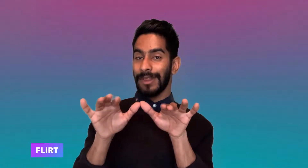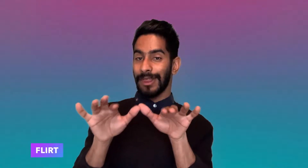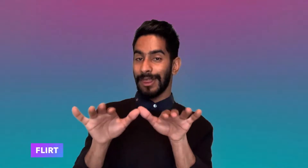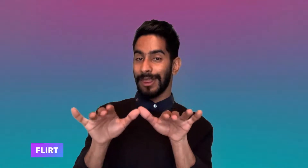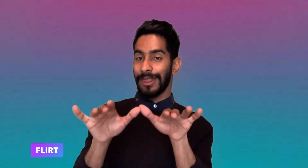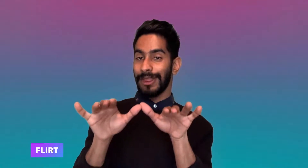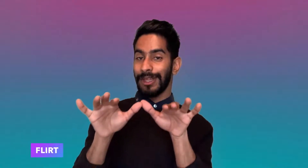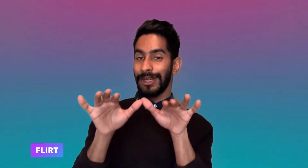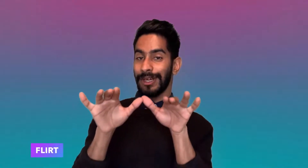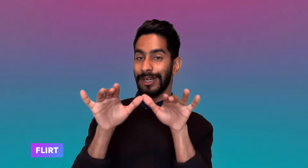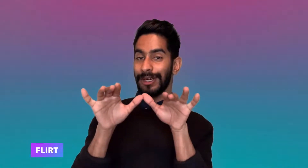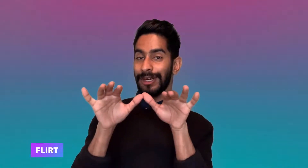Flirt.